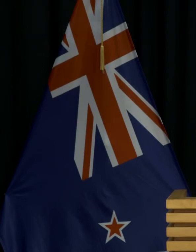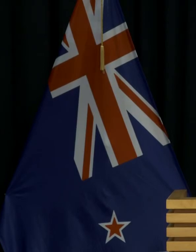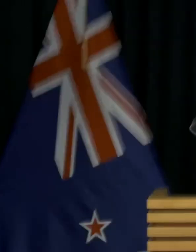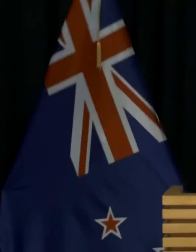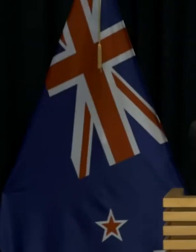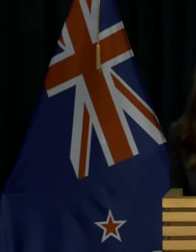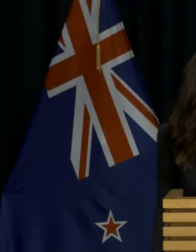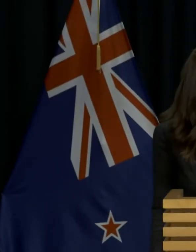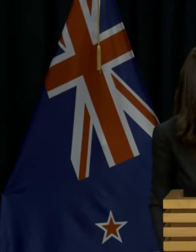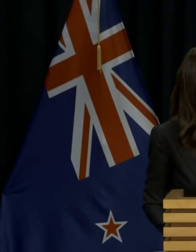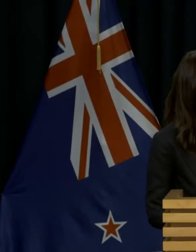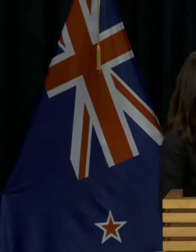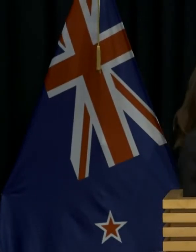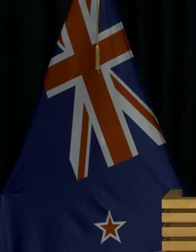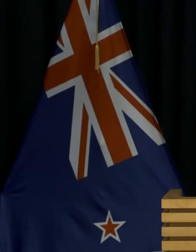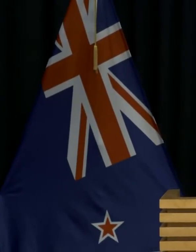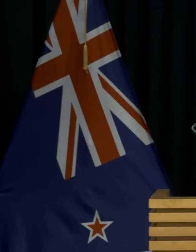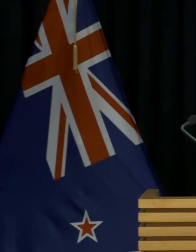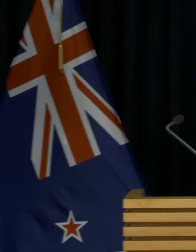Thanks, everyone.